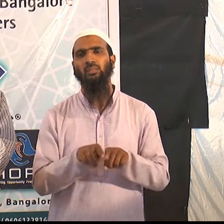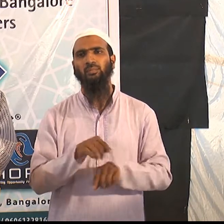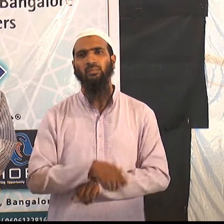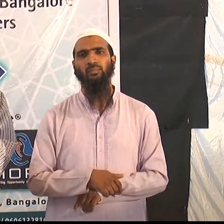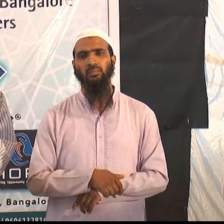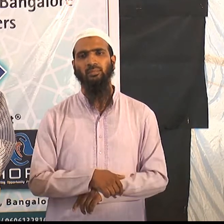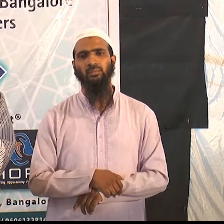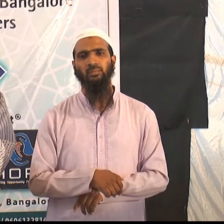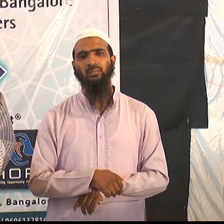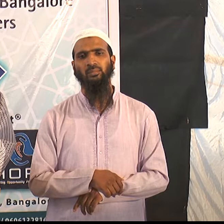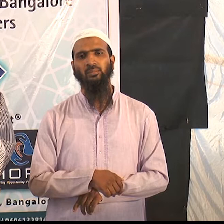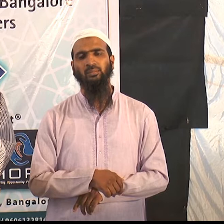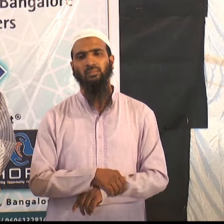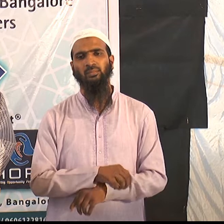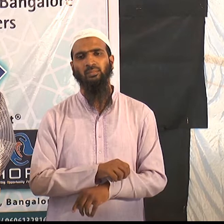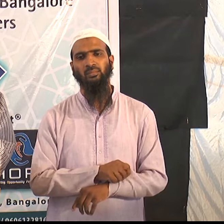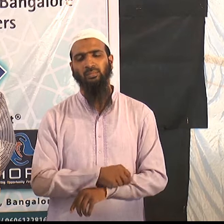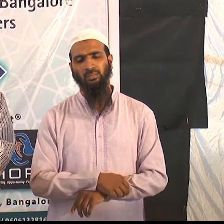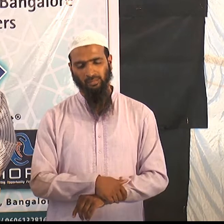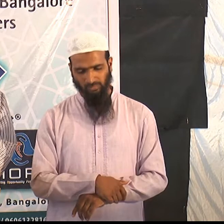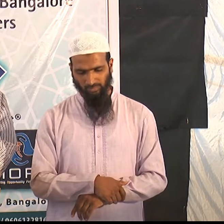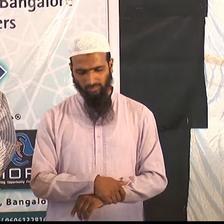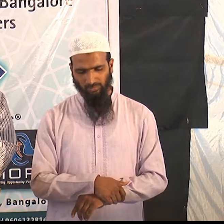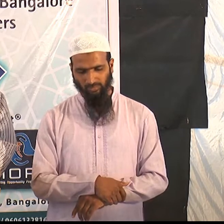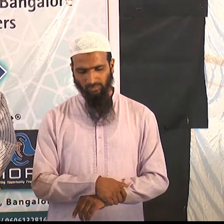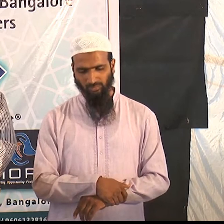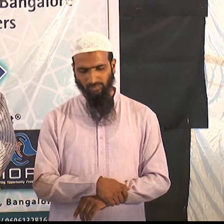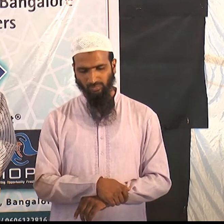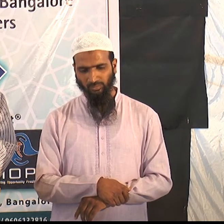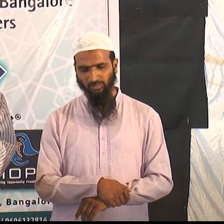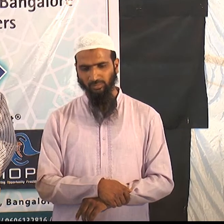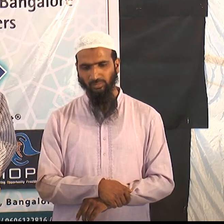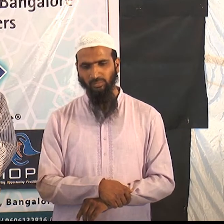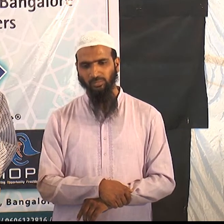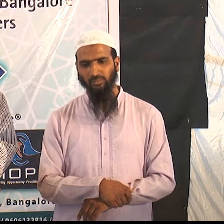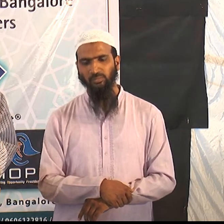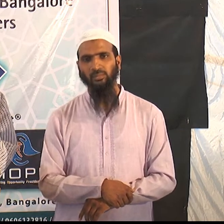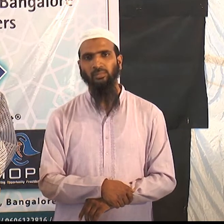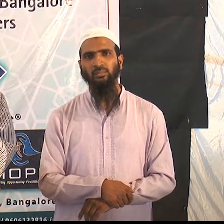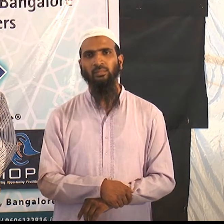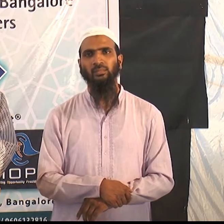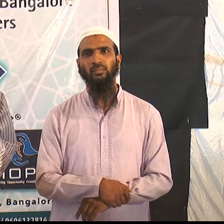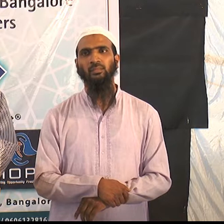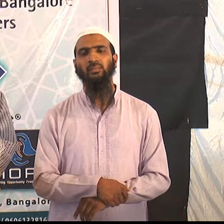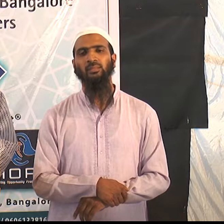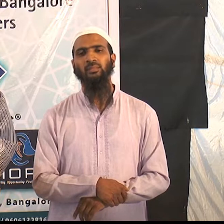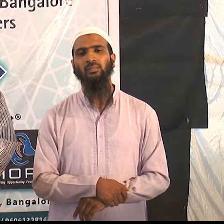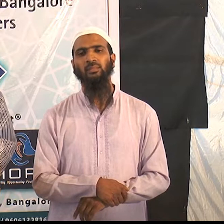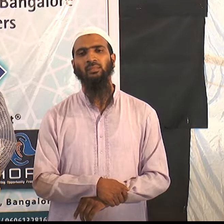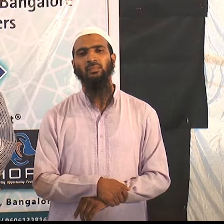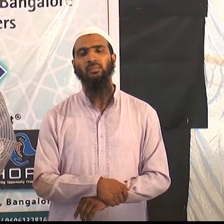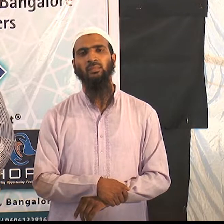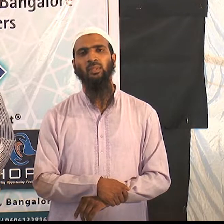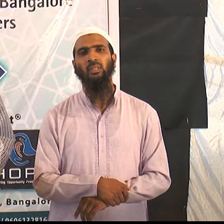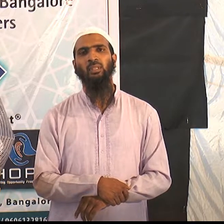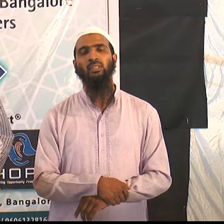Dar-e-haq ke faiz na tab tha na ab kuch, fakiron ki jholi mein ab bhi hai sab kuch. This is how we